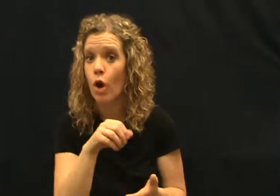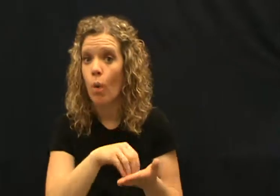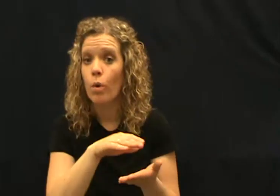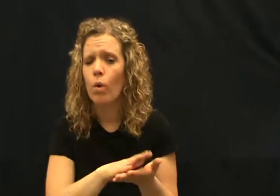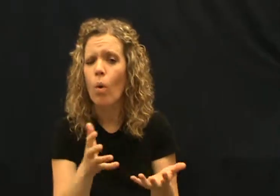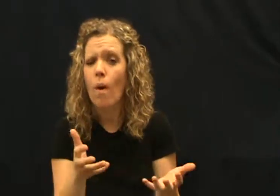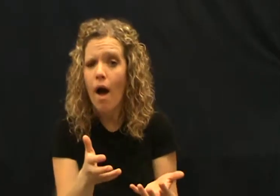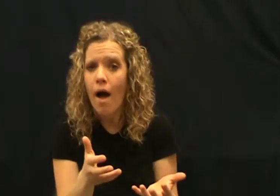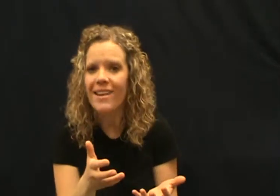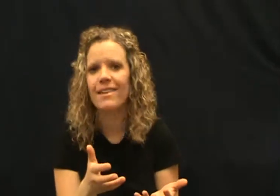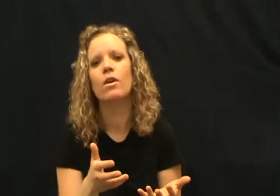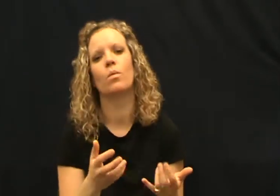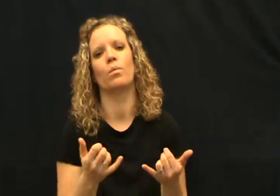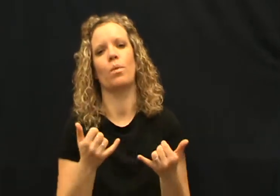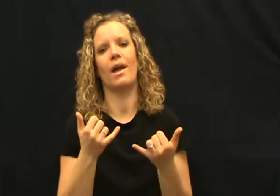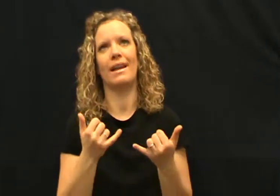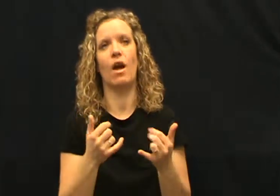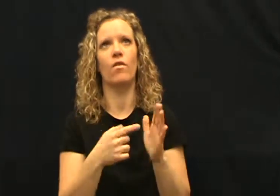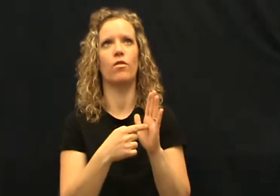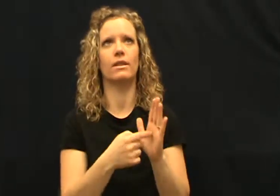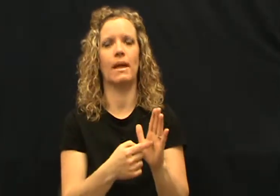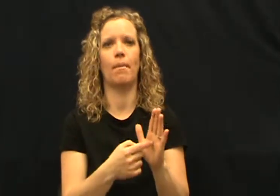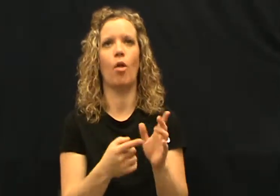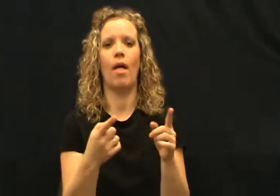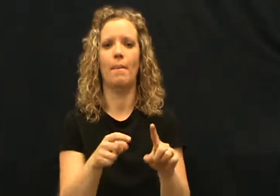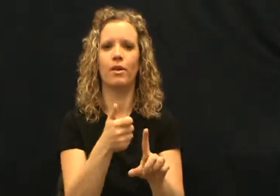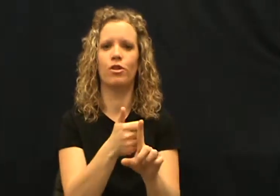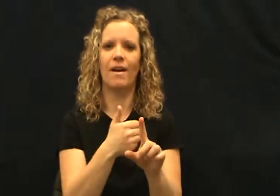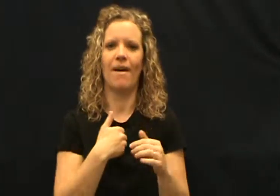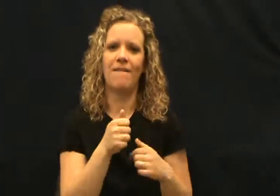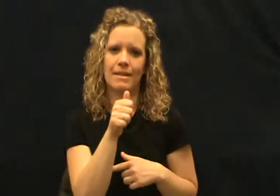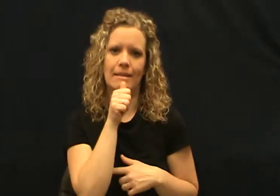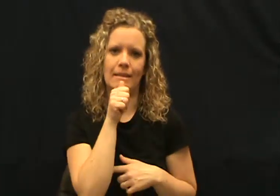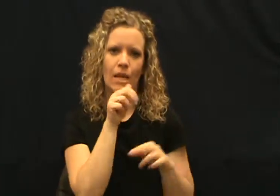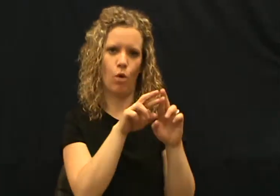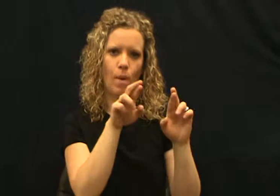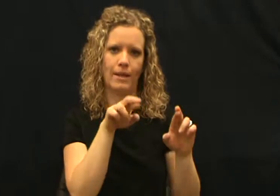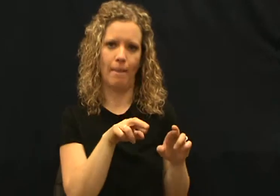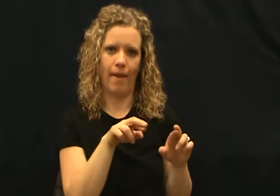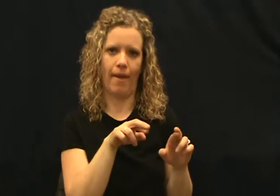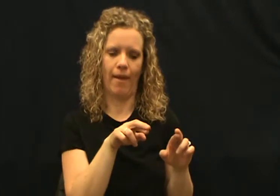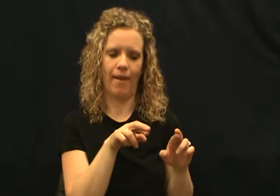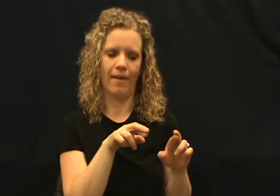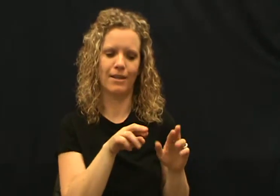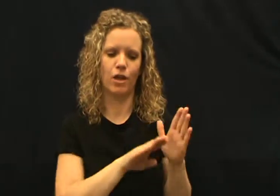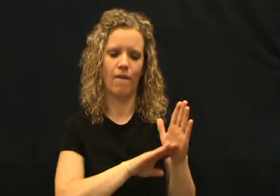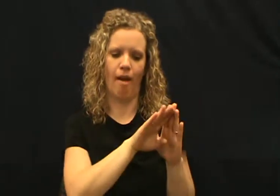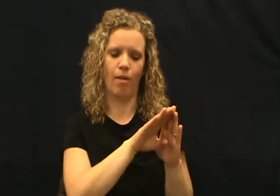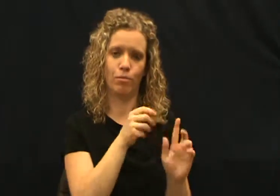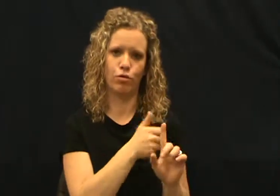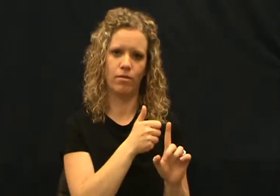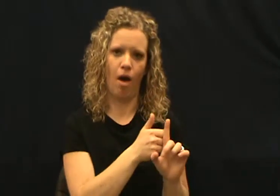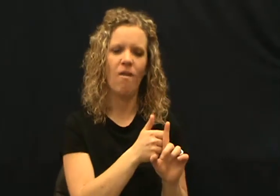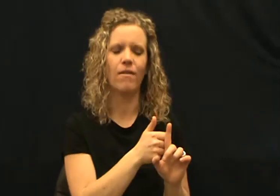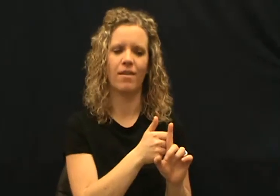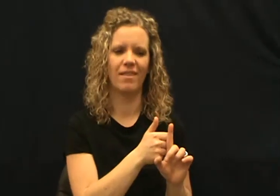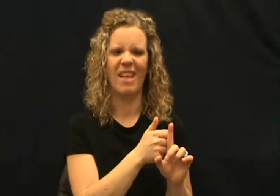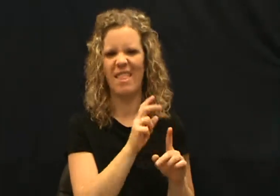case, like if you have a secret recipe that you developed on your own or any of those types of things, those aren't